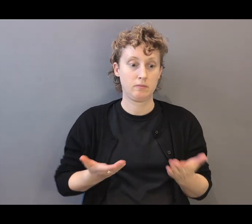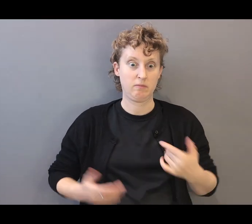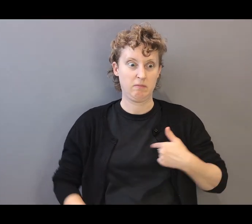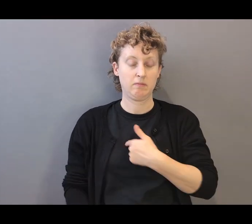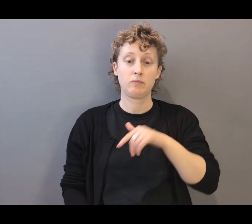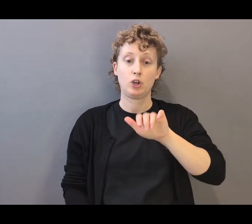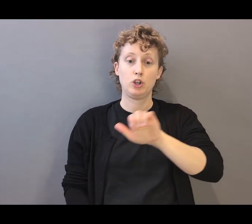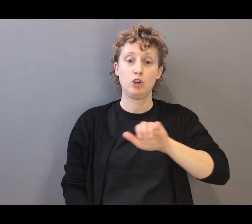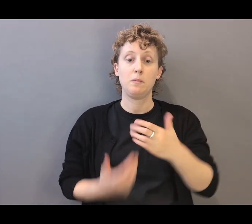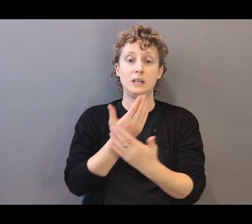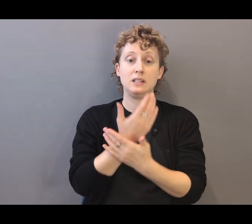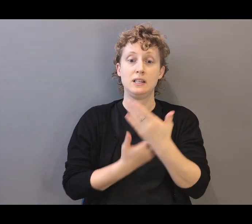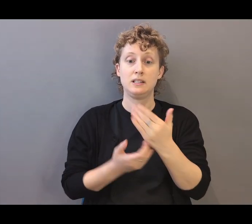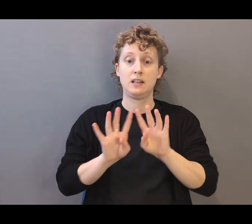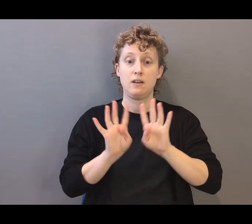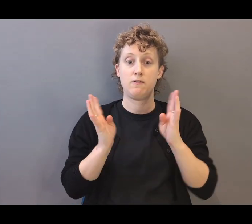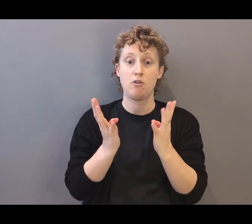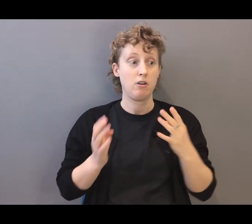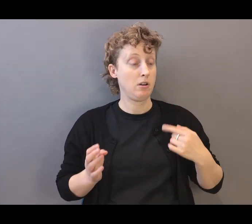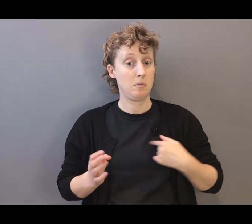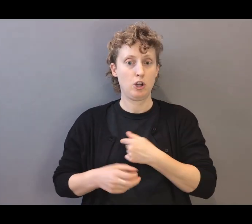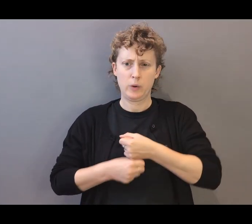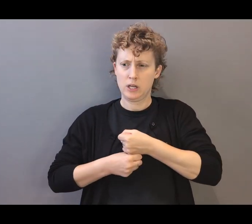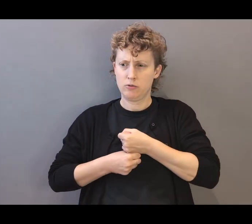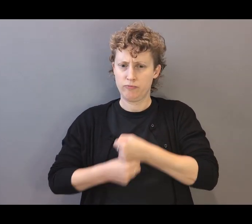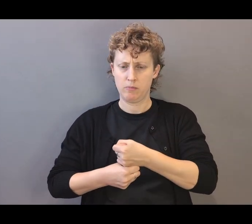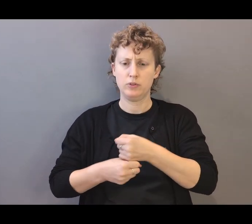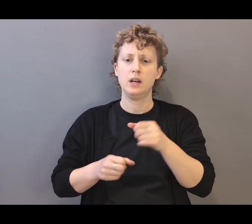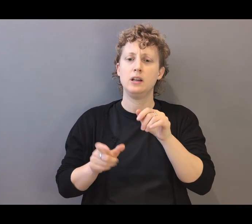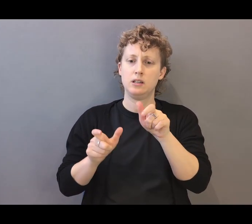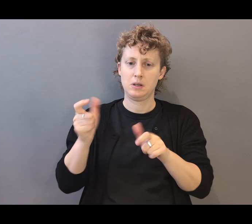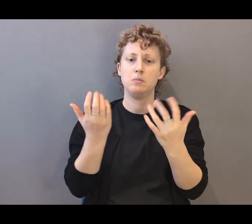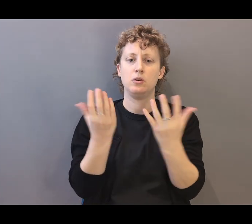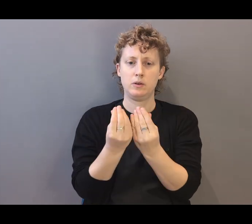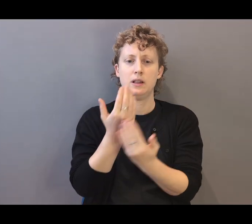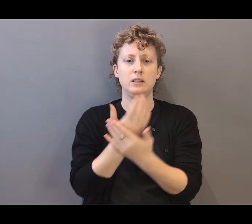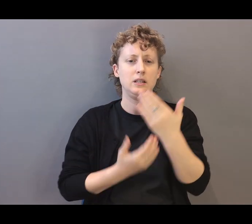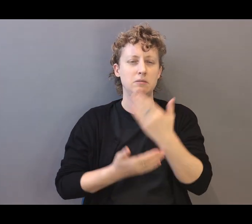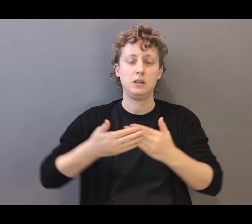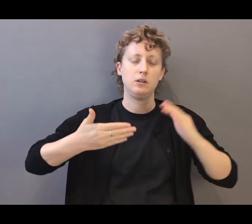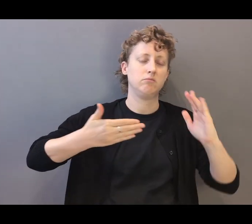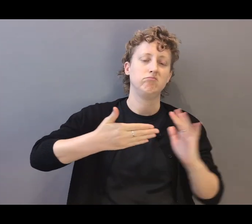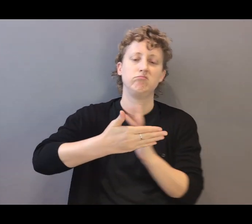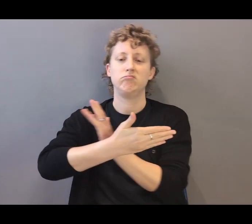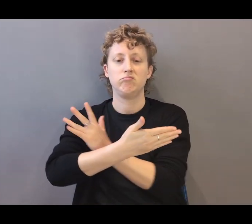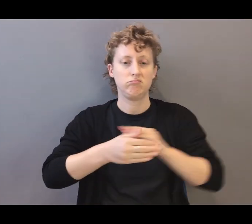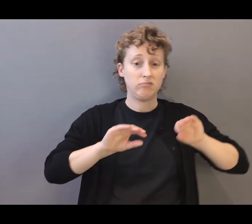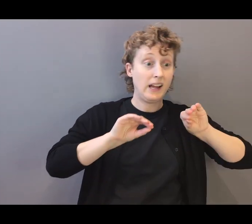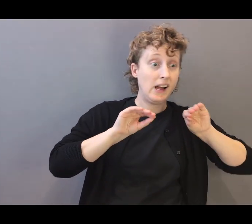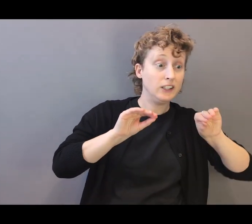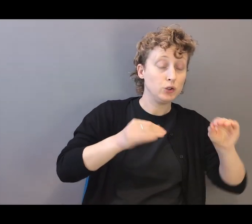organization that represents persons with disabilities, and we work on many different areas, from education to